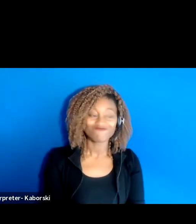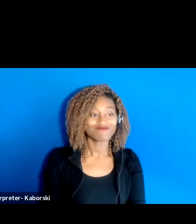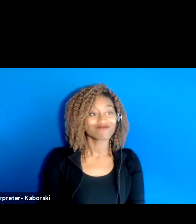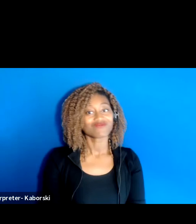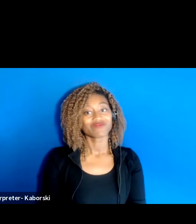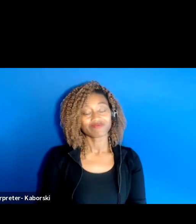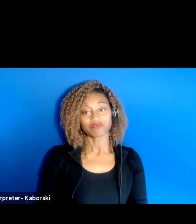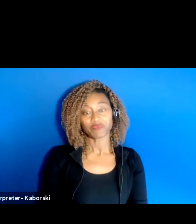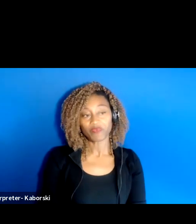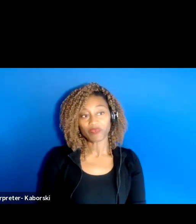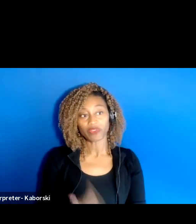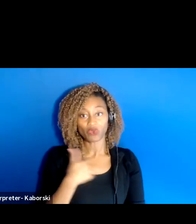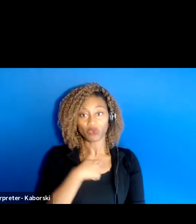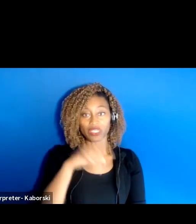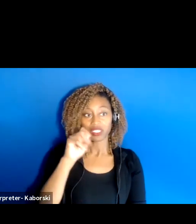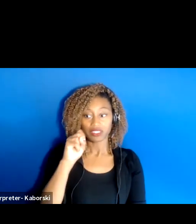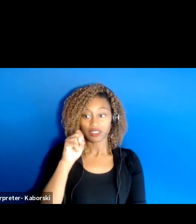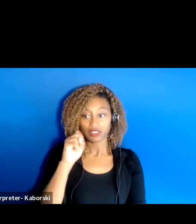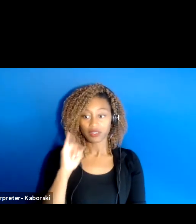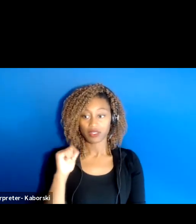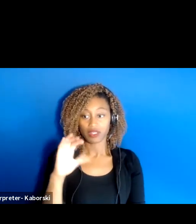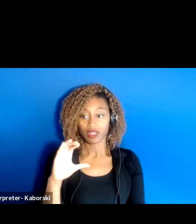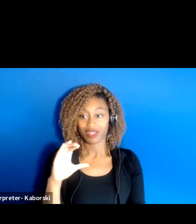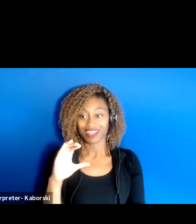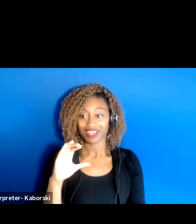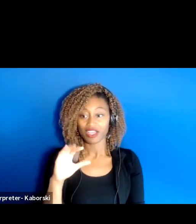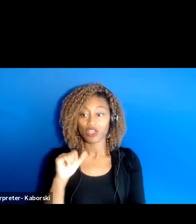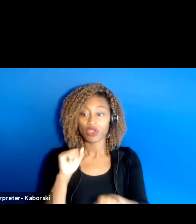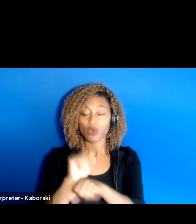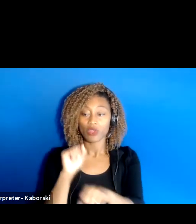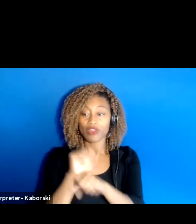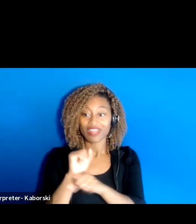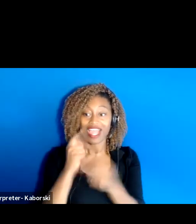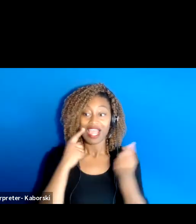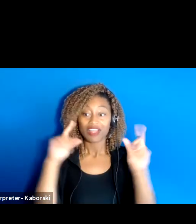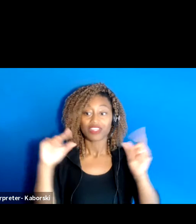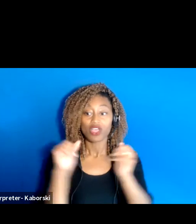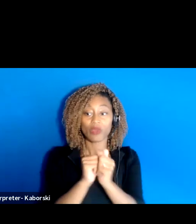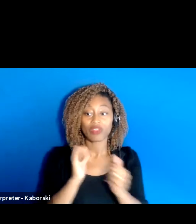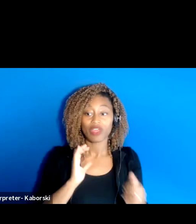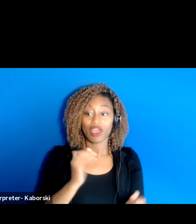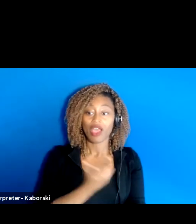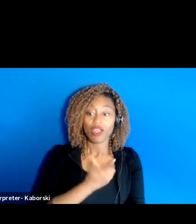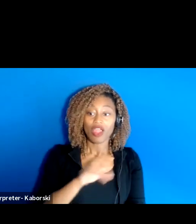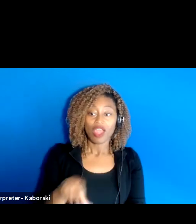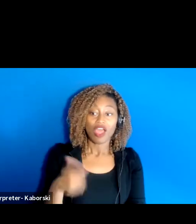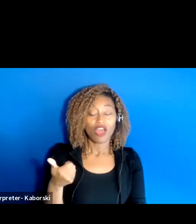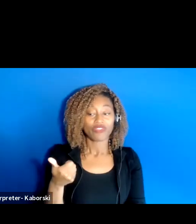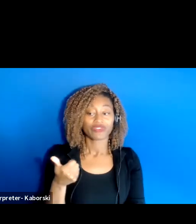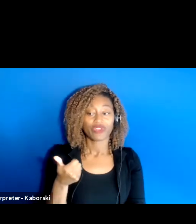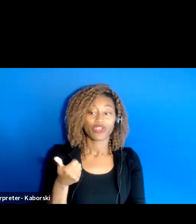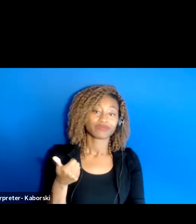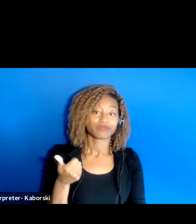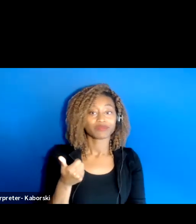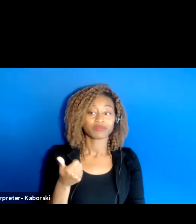We as Silk have been working very actively with our other partners in the state that are funded